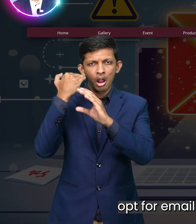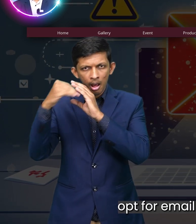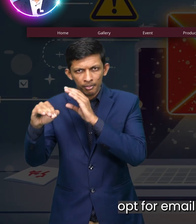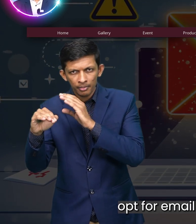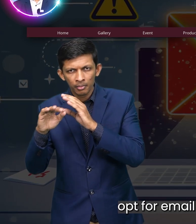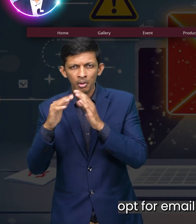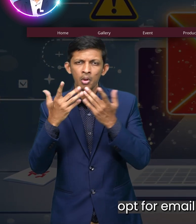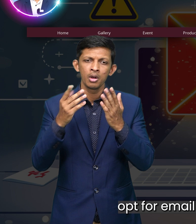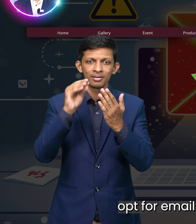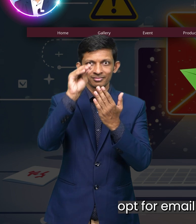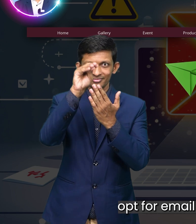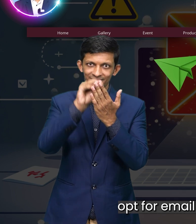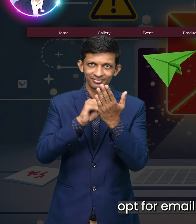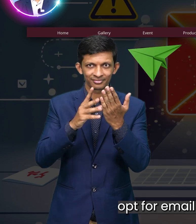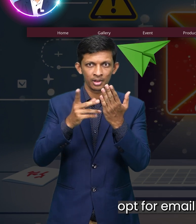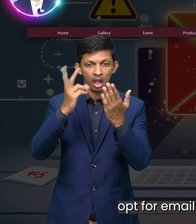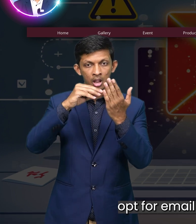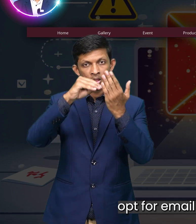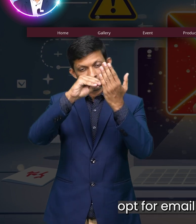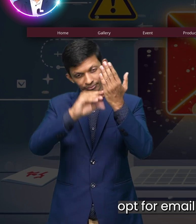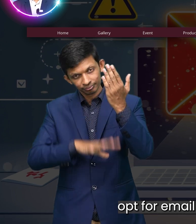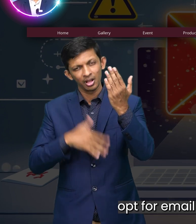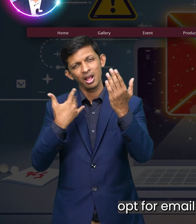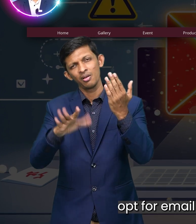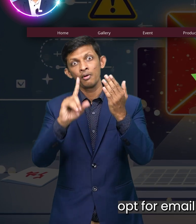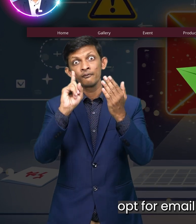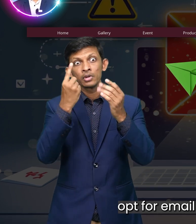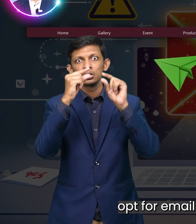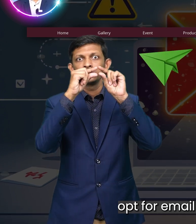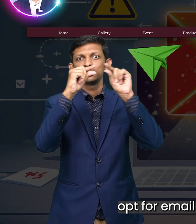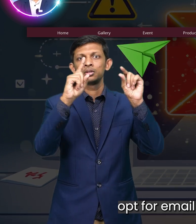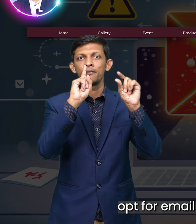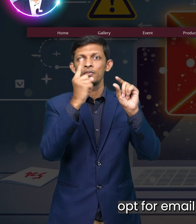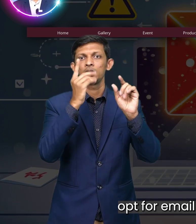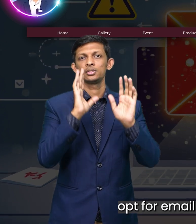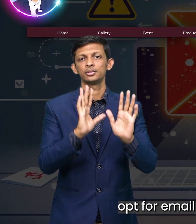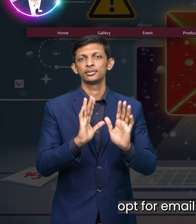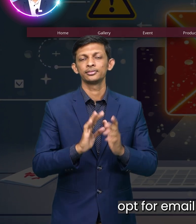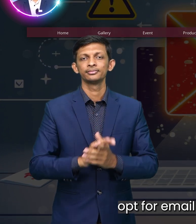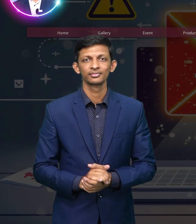opt for email or a more secure platform.